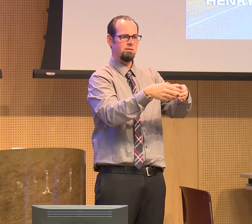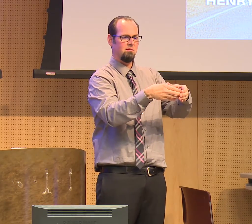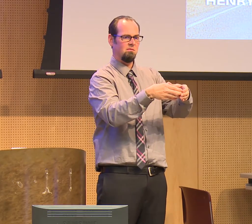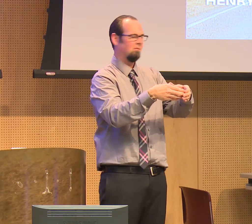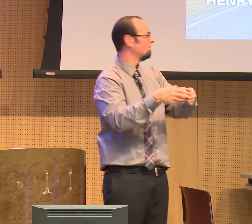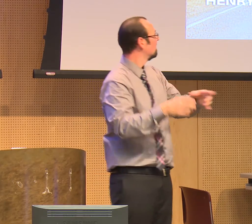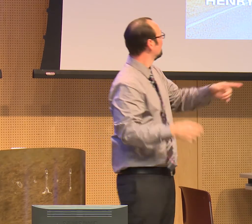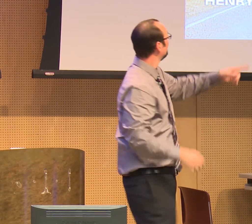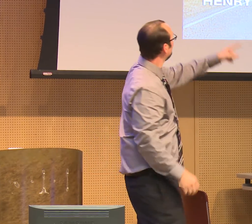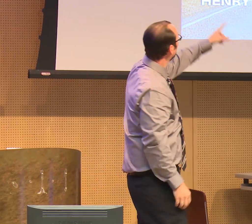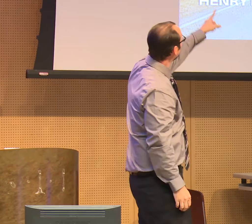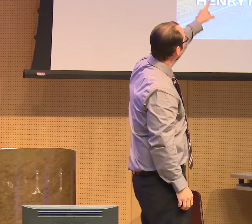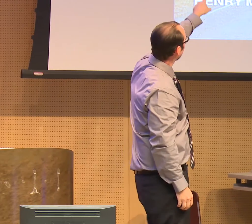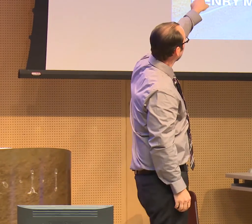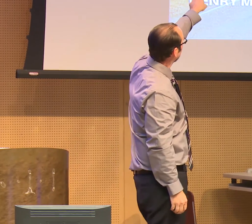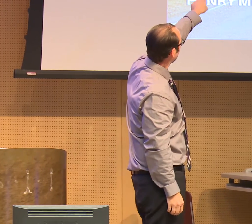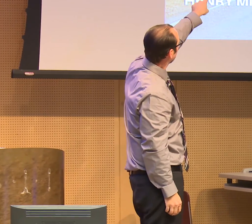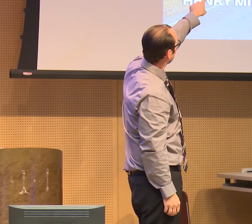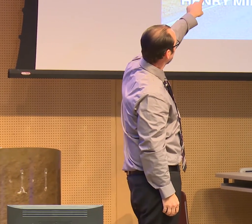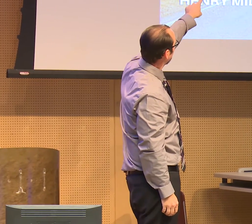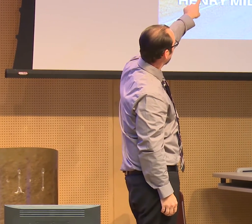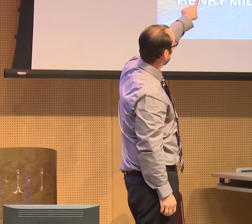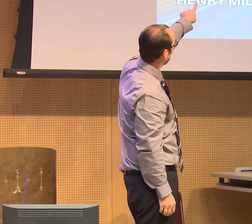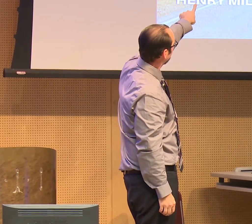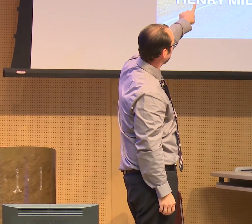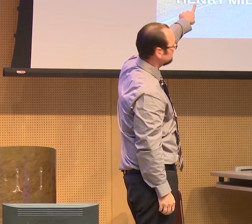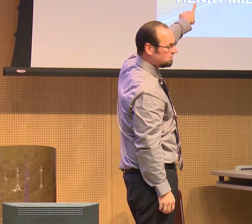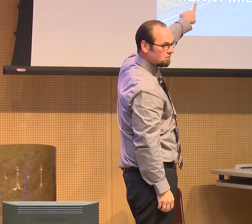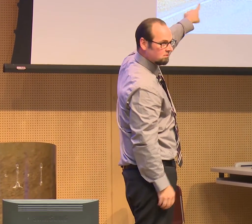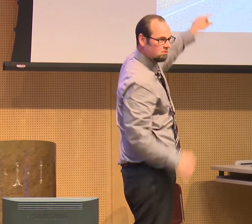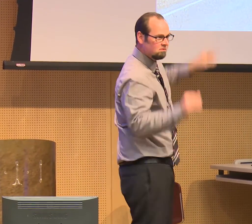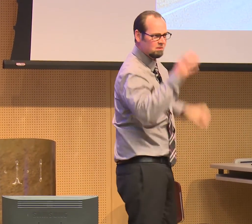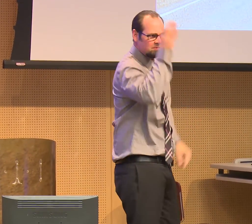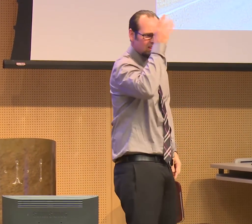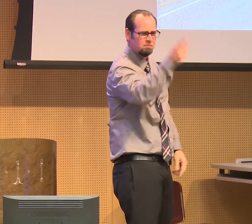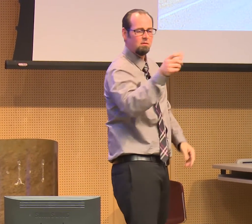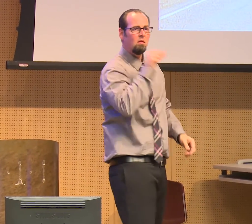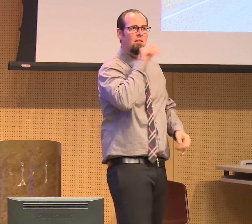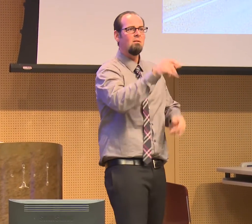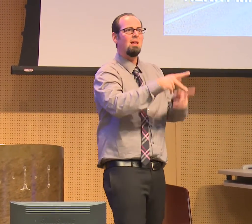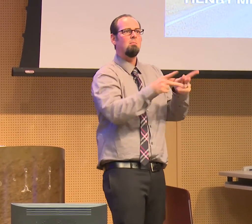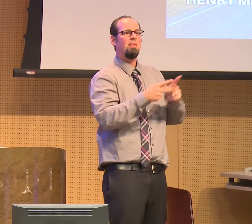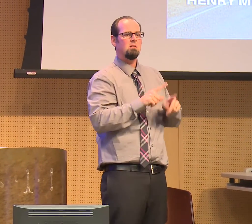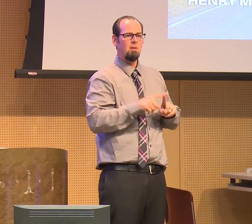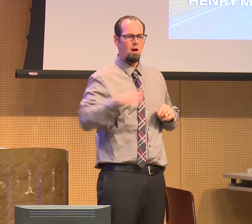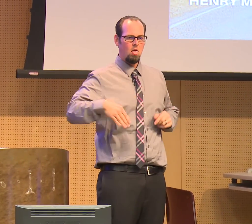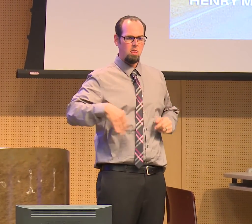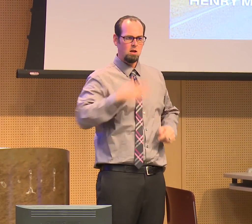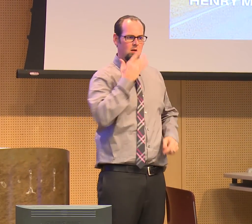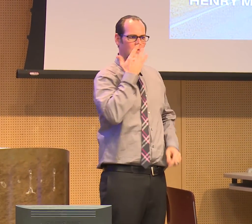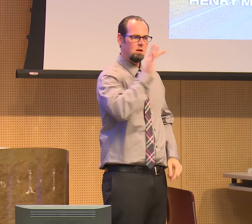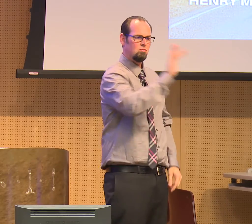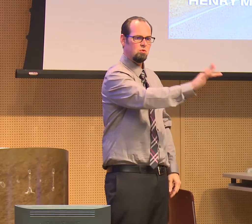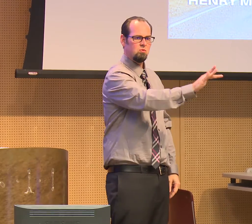goes as, "One's destination is never a place, but a new way of seeing things," by Henry